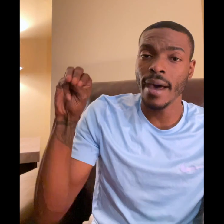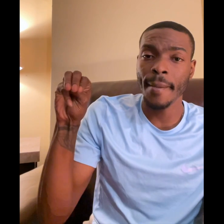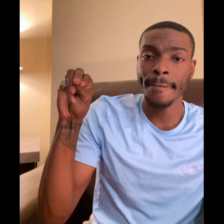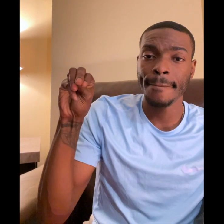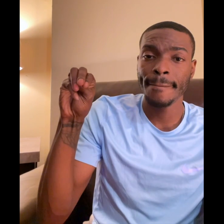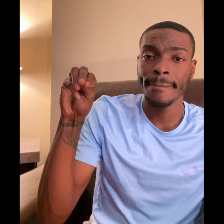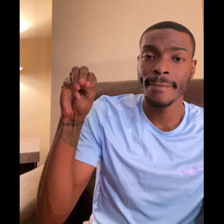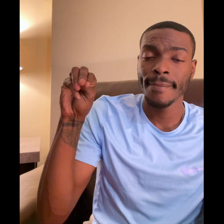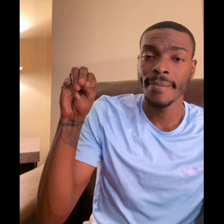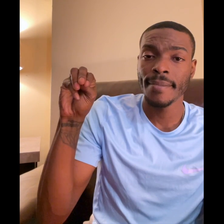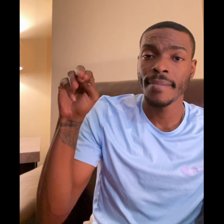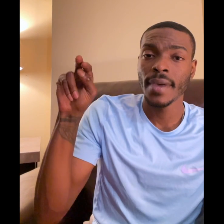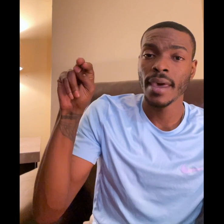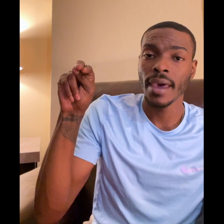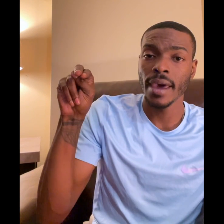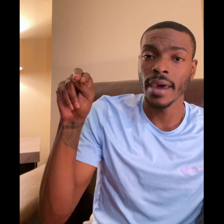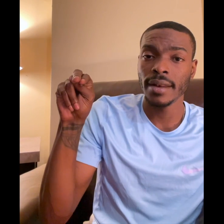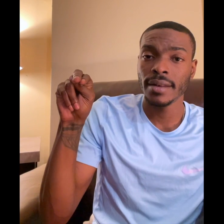M. N.